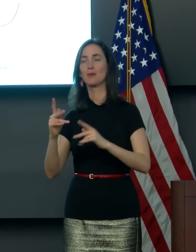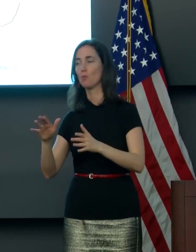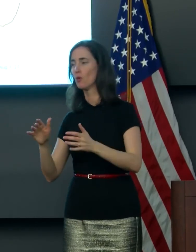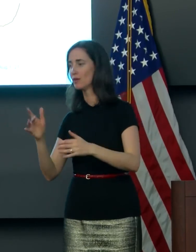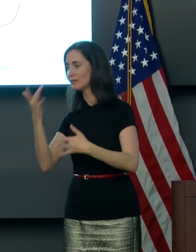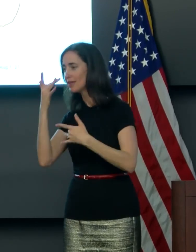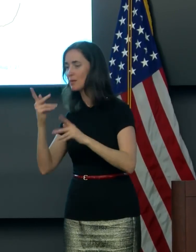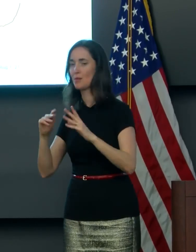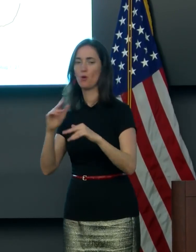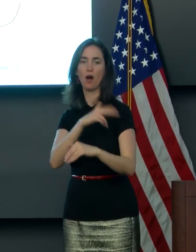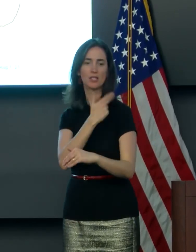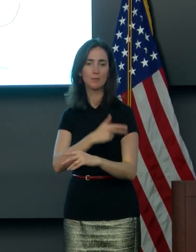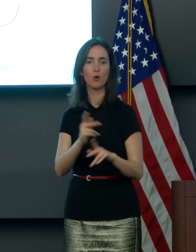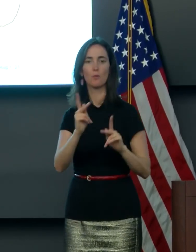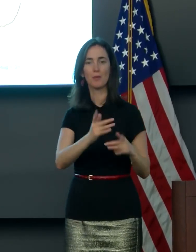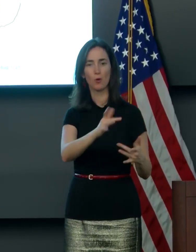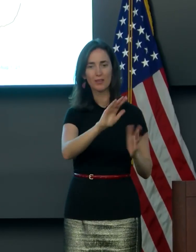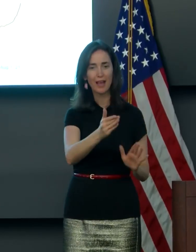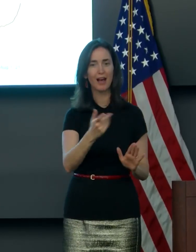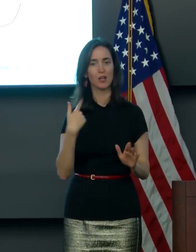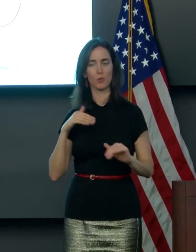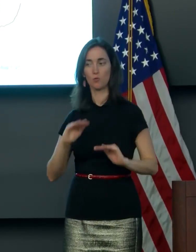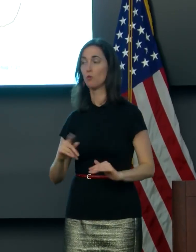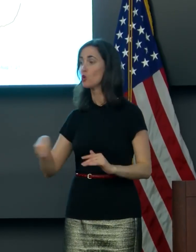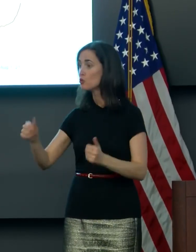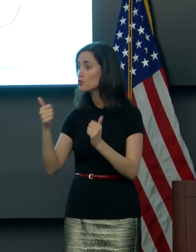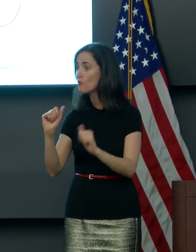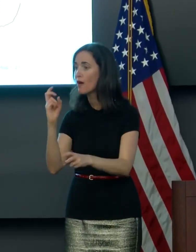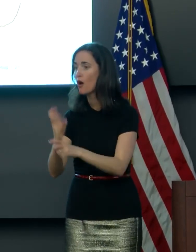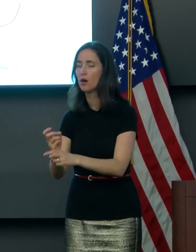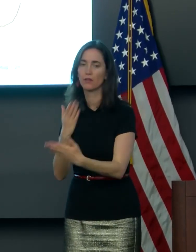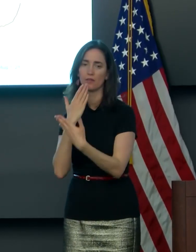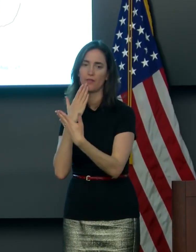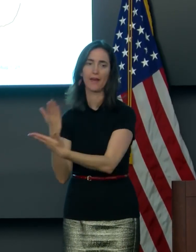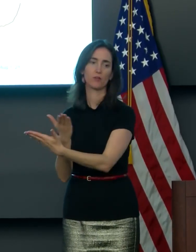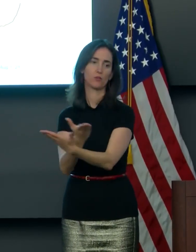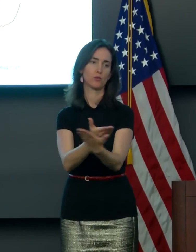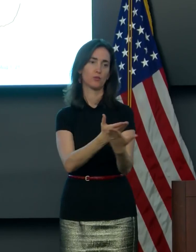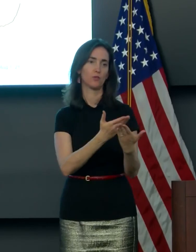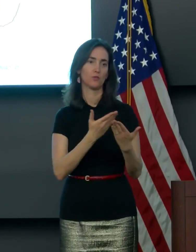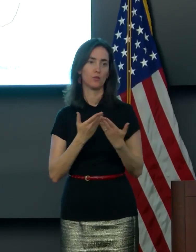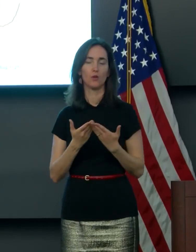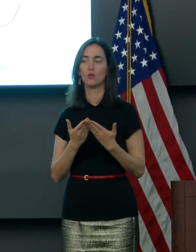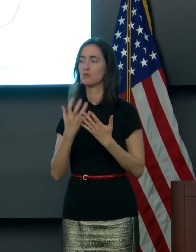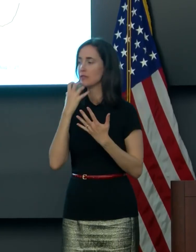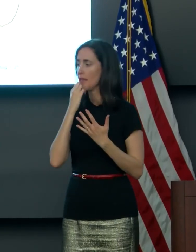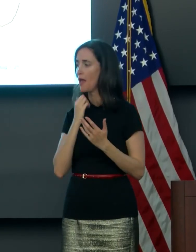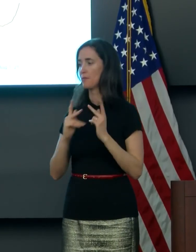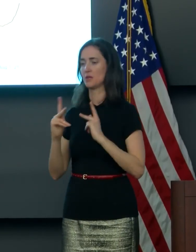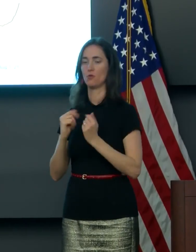deaths, and that you are trying very hard to be a good neighbor.